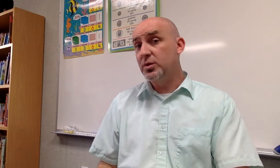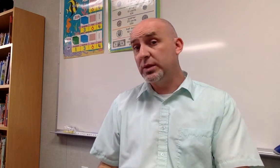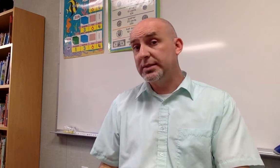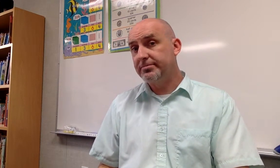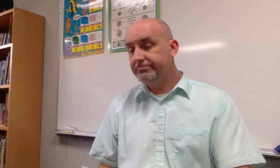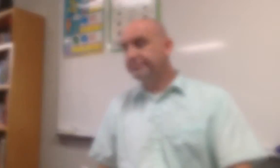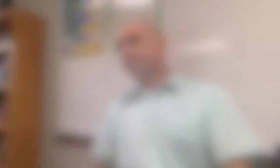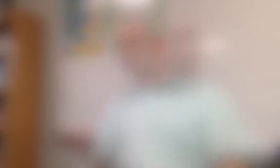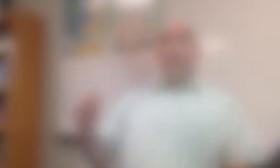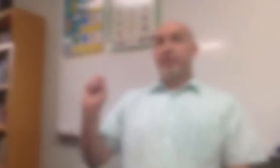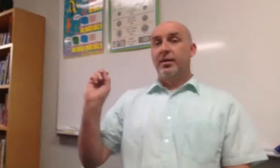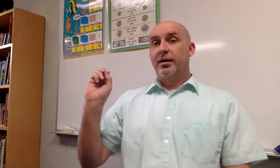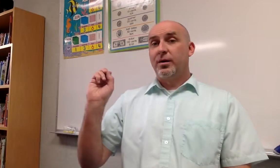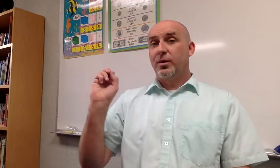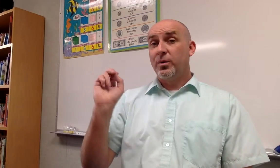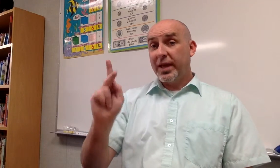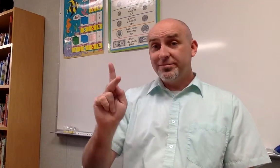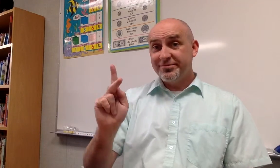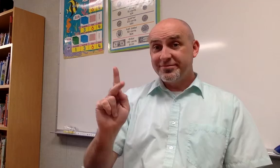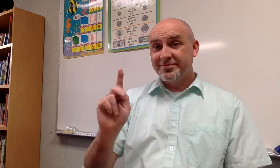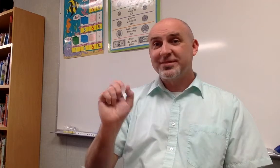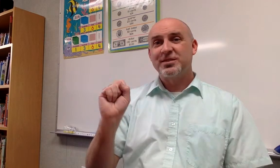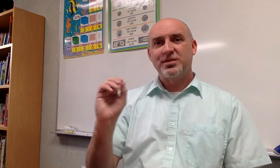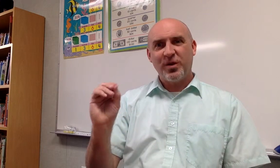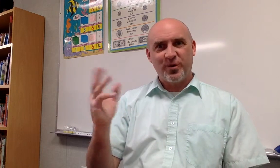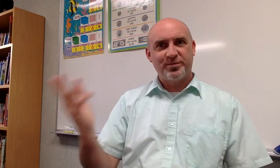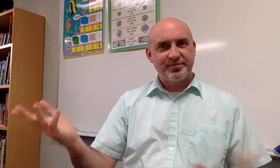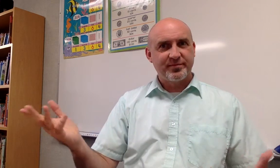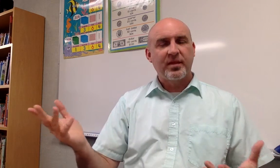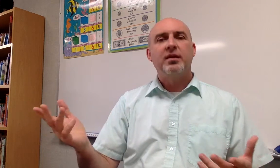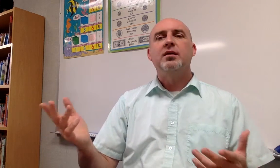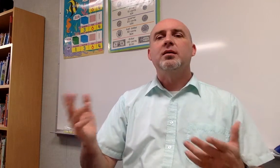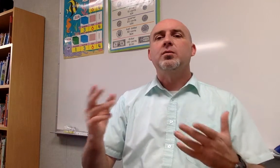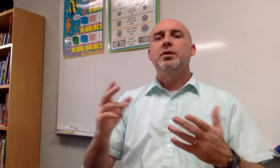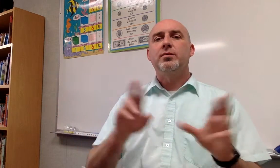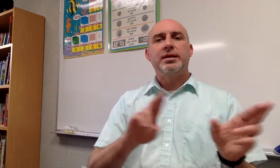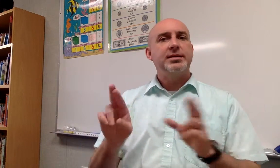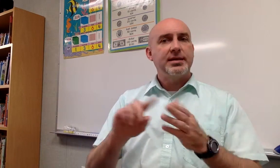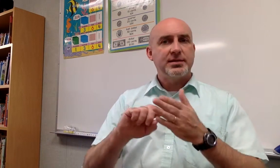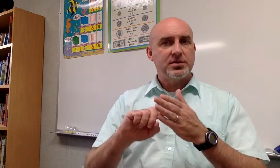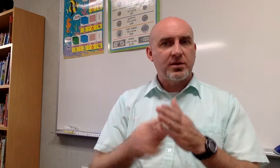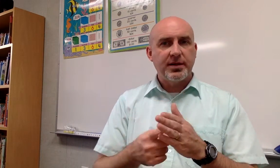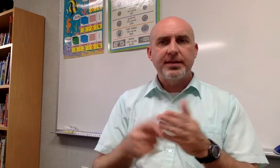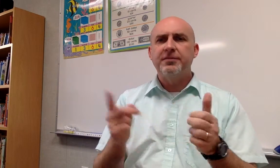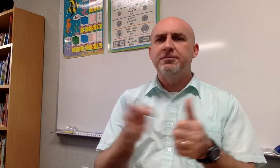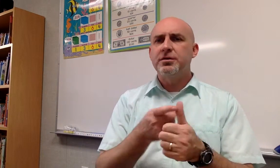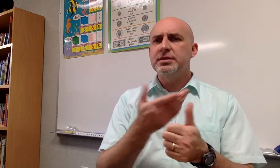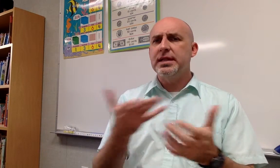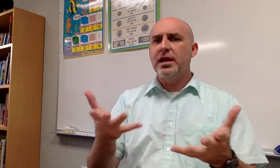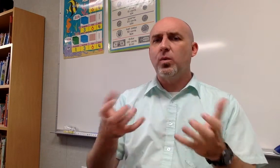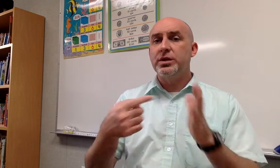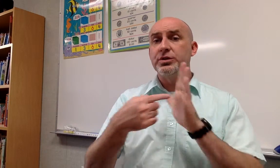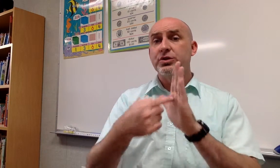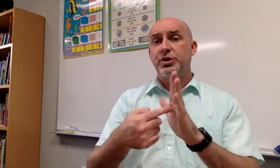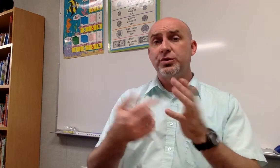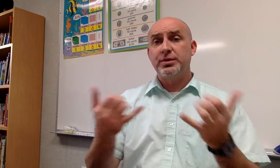it. Okay, so we are ready to get started. The first thing I wanted to show you